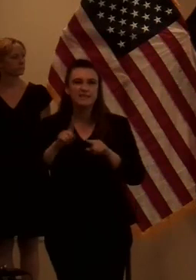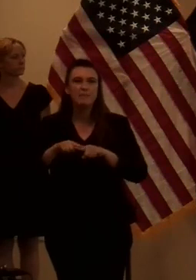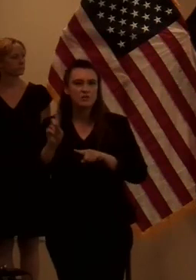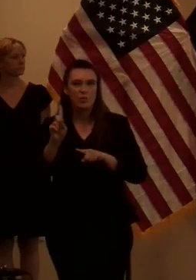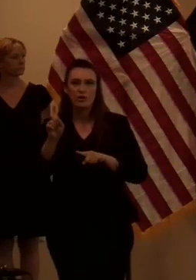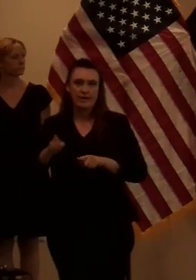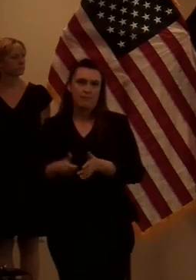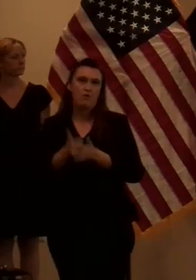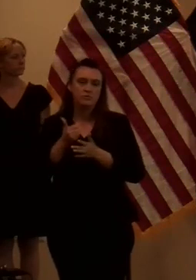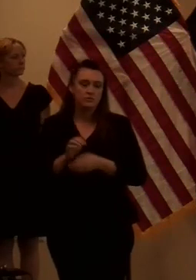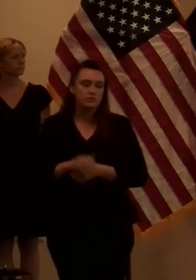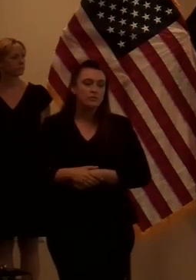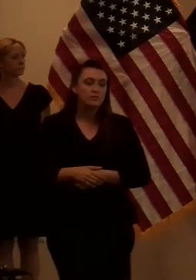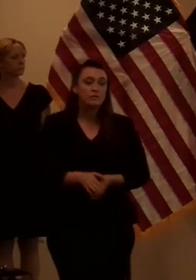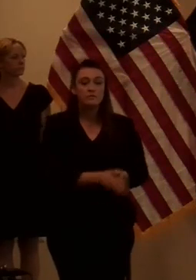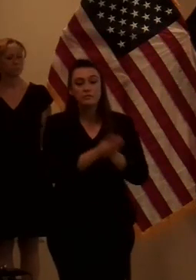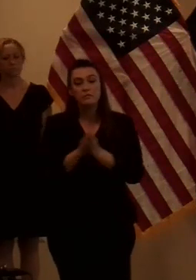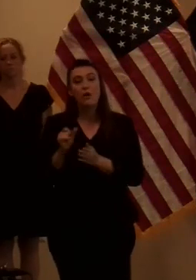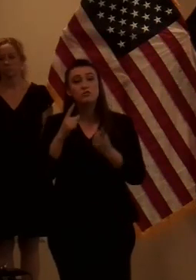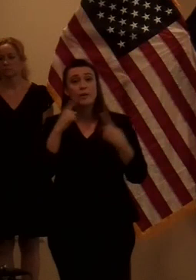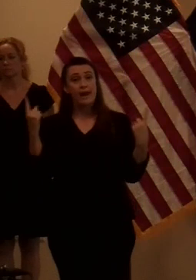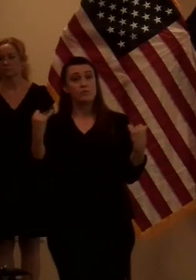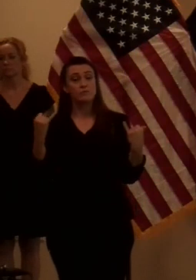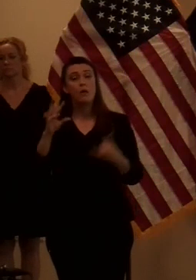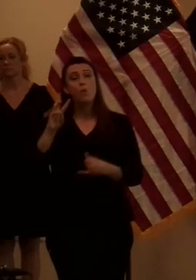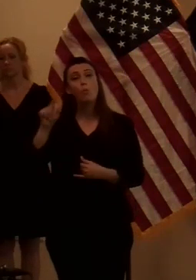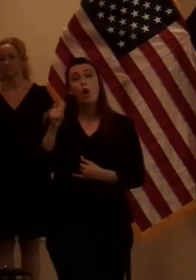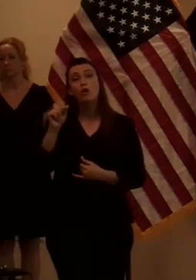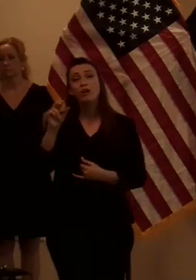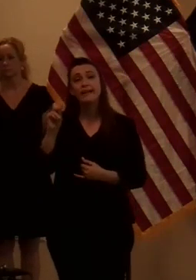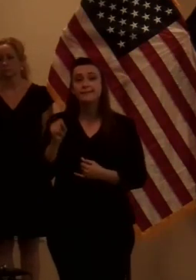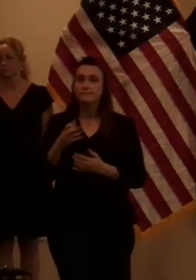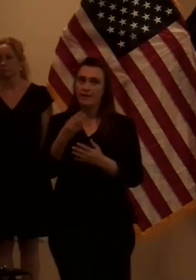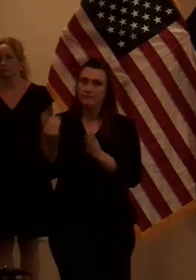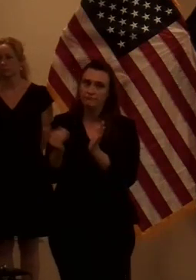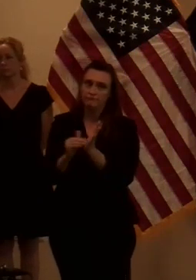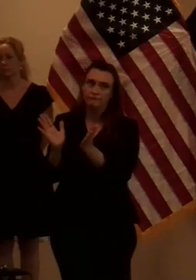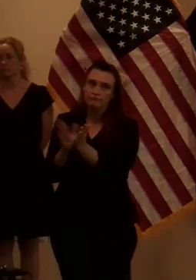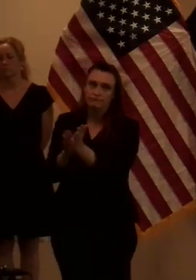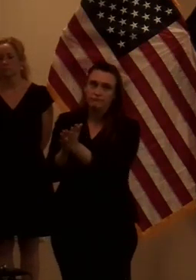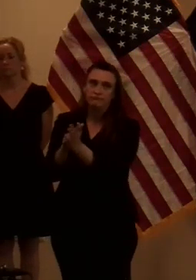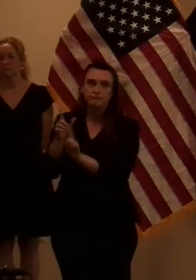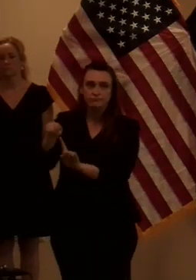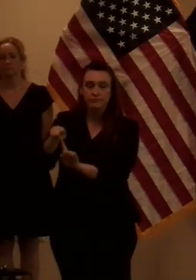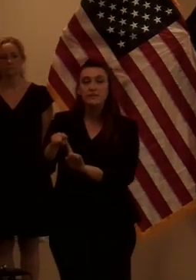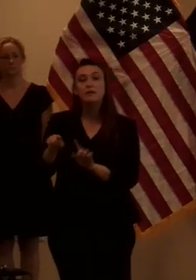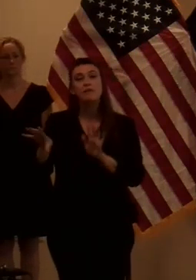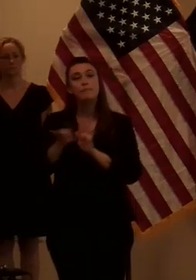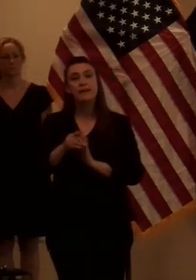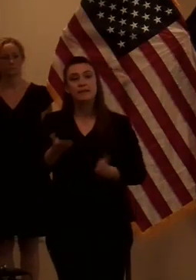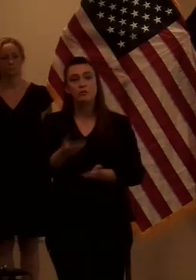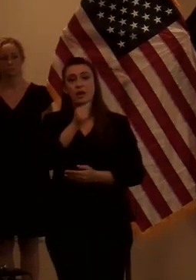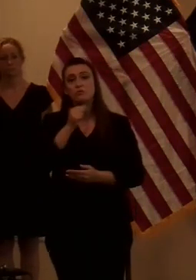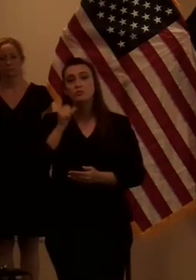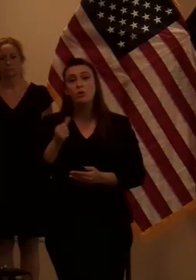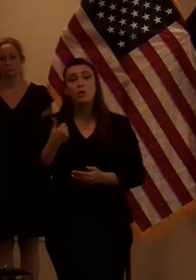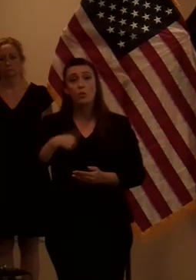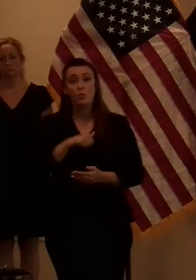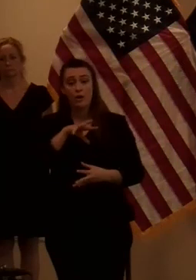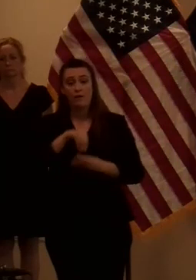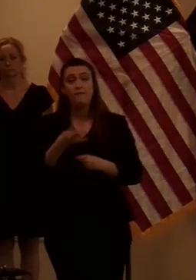Today also, we're announcing that Walgreens, and thank you, Walgreens, has chosen Arizona as one of 14 states